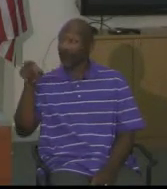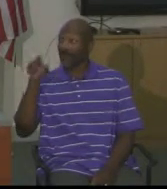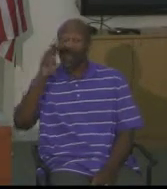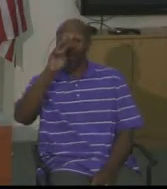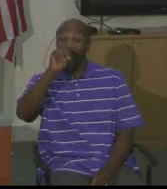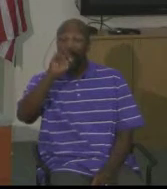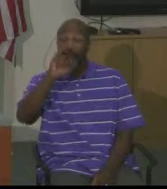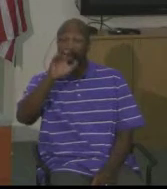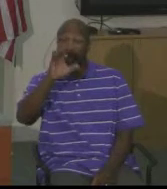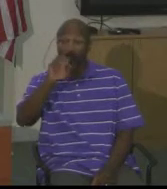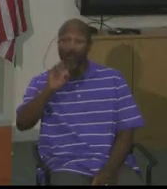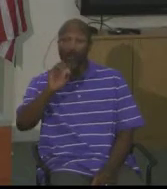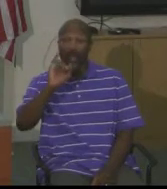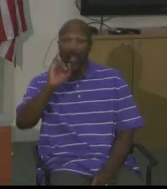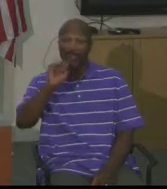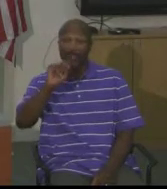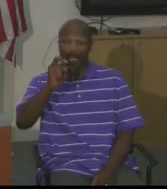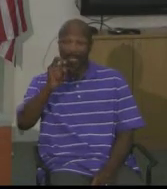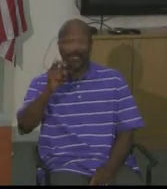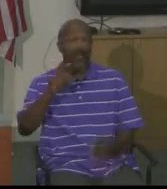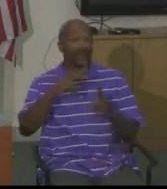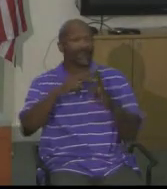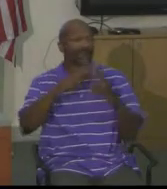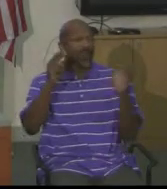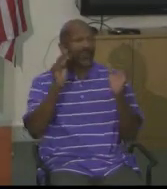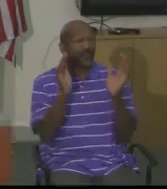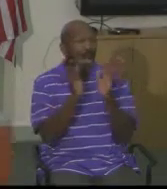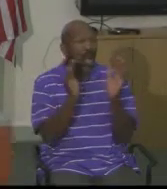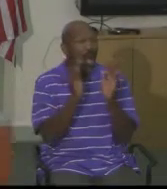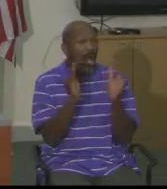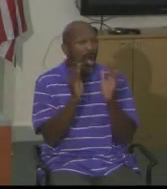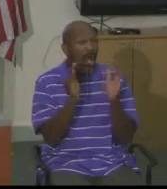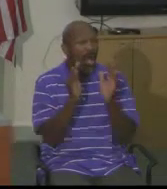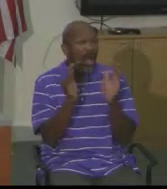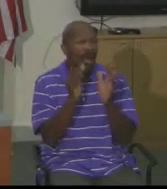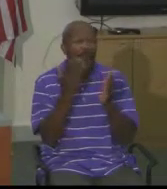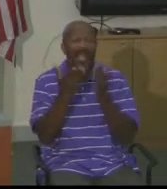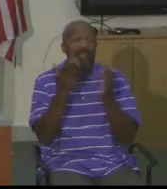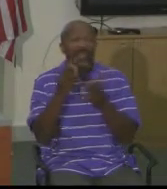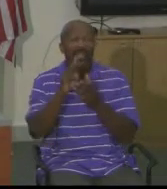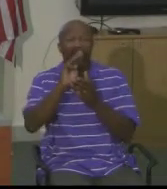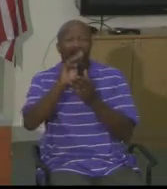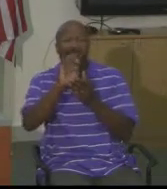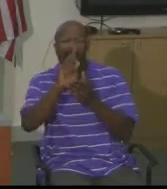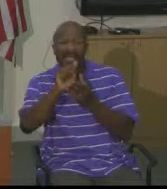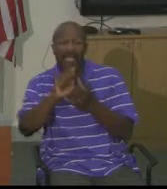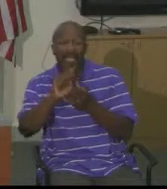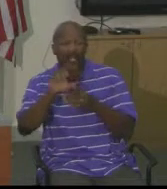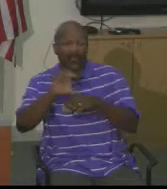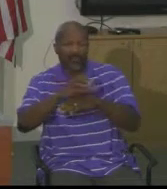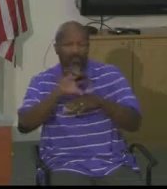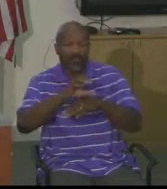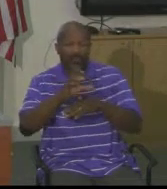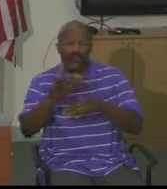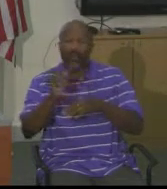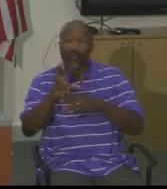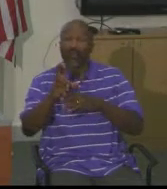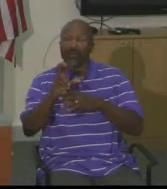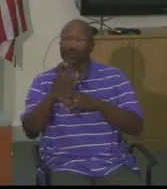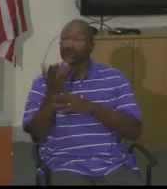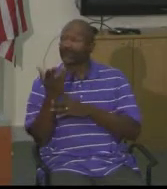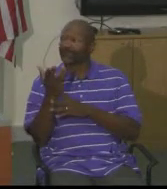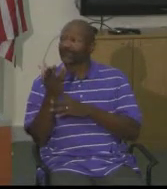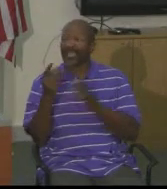Micro ITX are used for very small, maybe a media center computer,